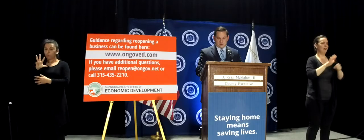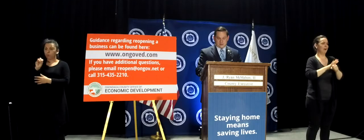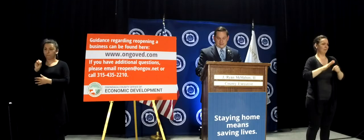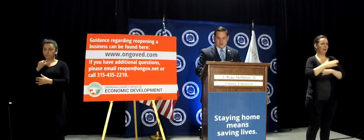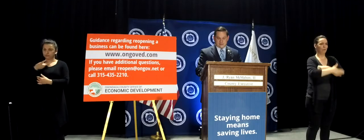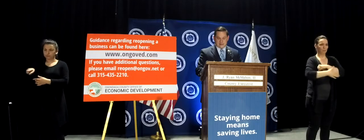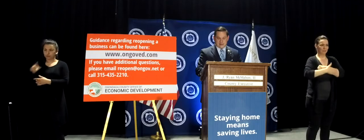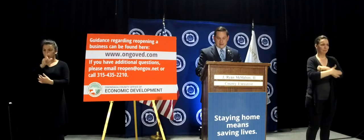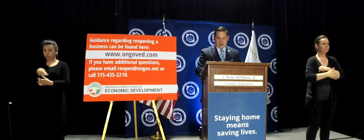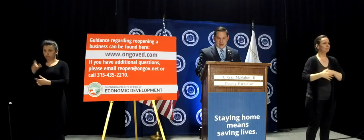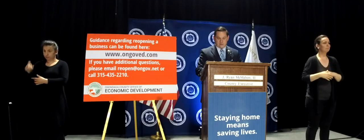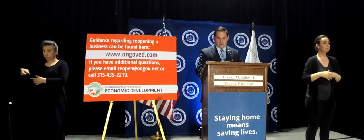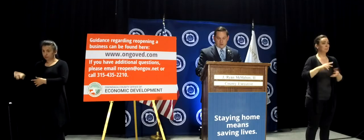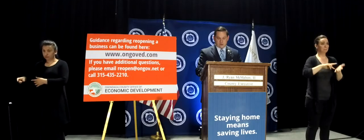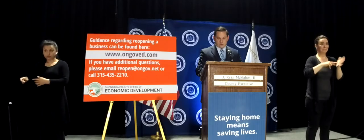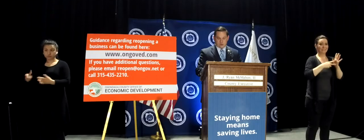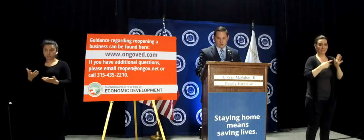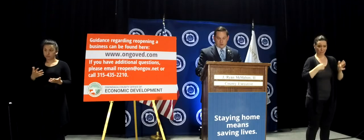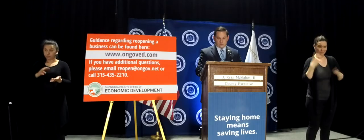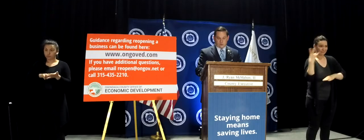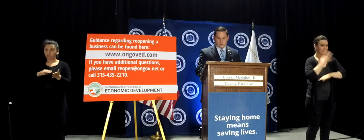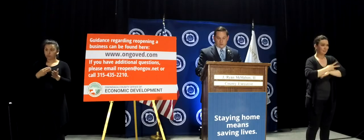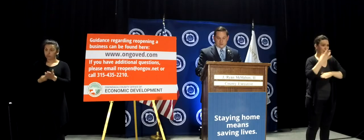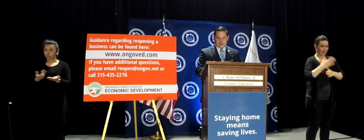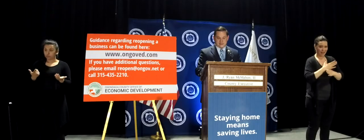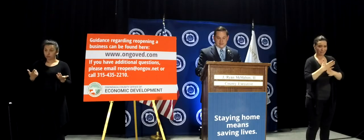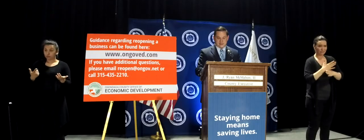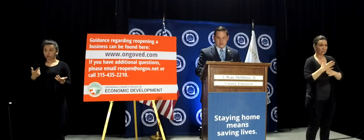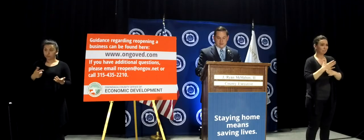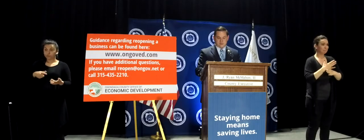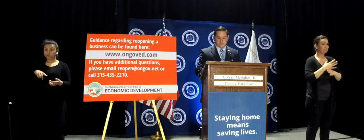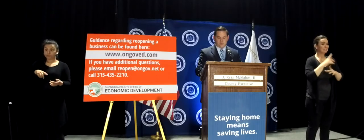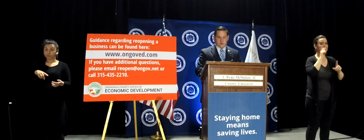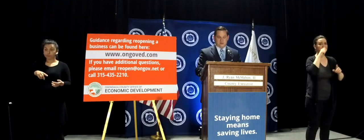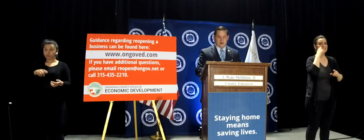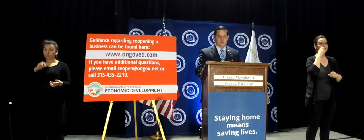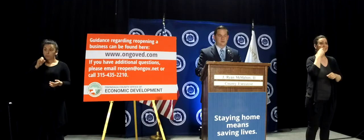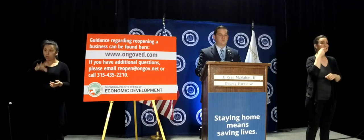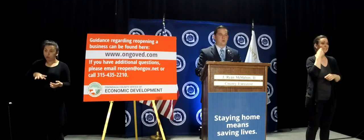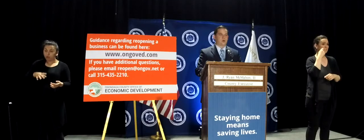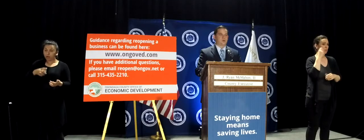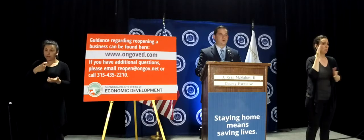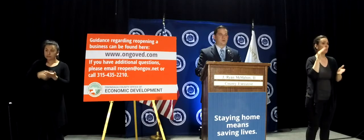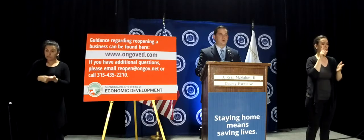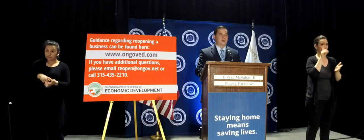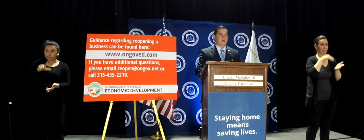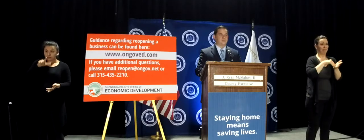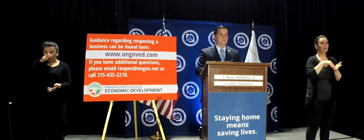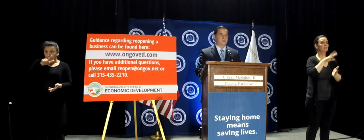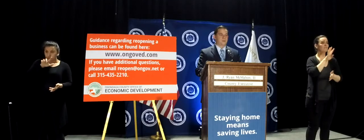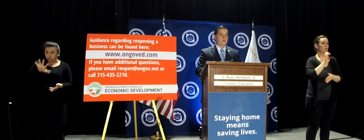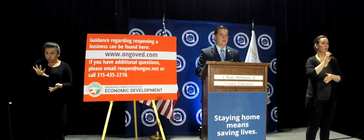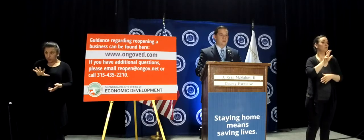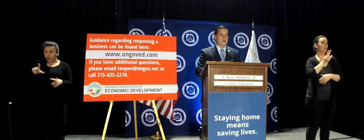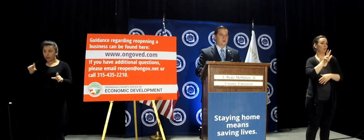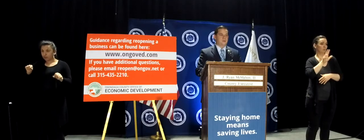our 7-day average for testing to 1,438,